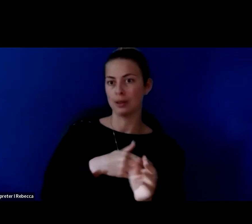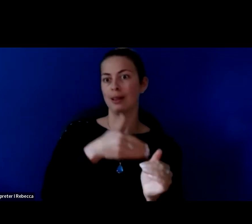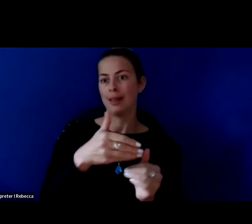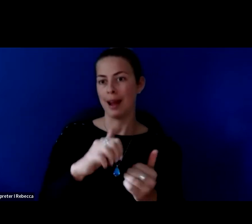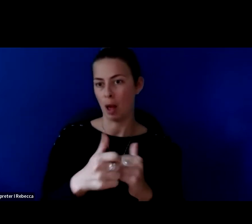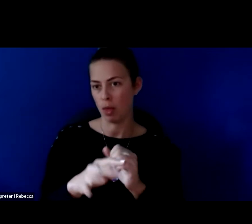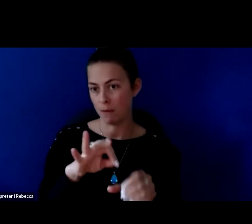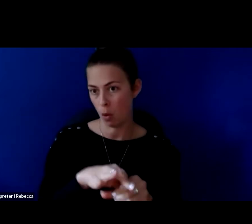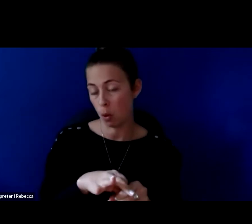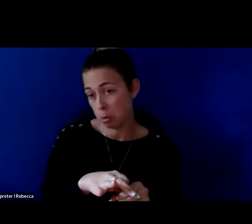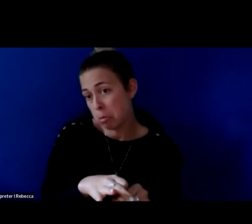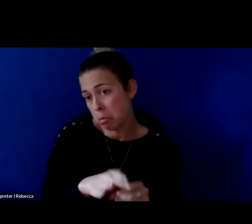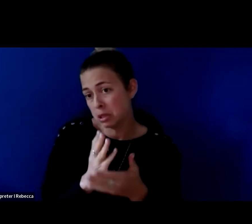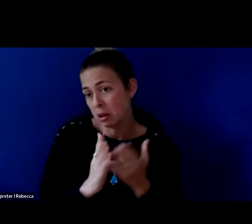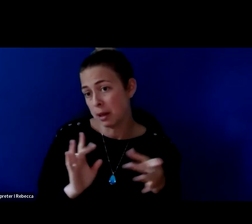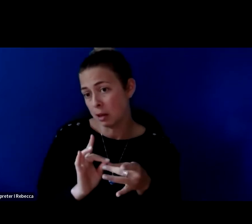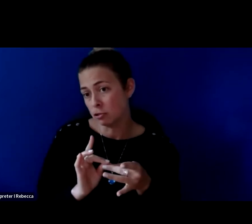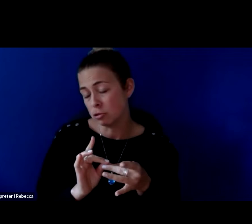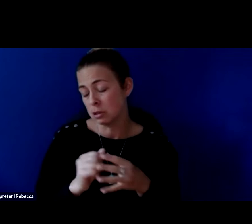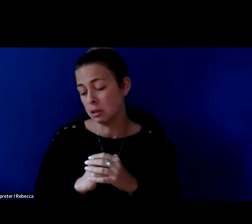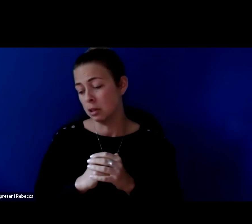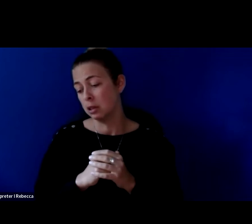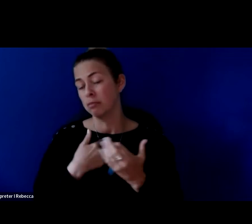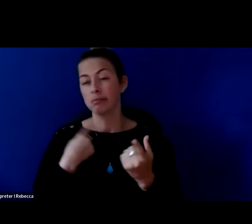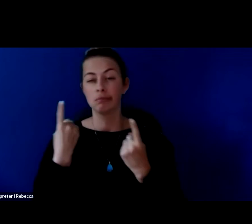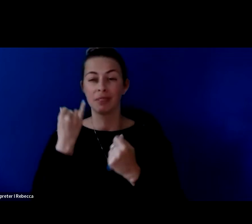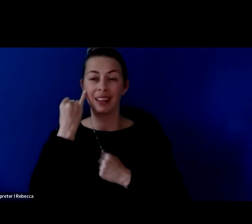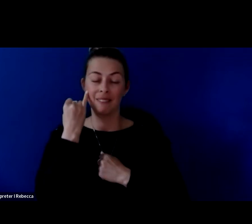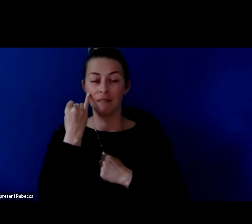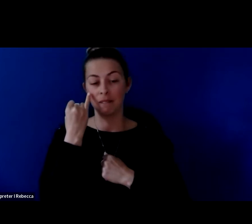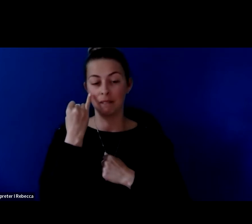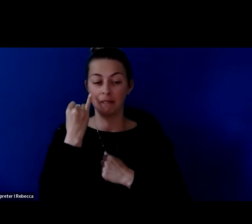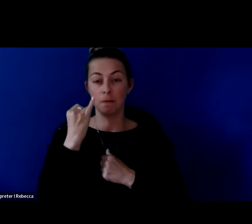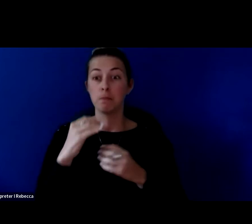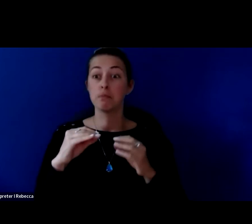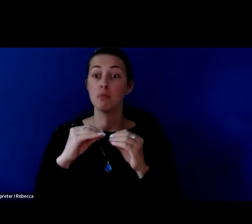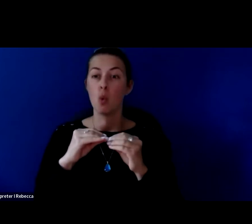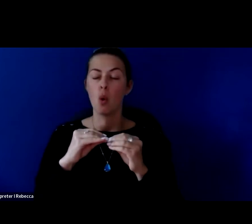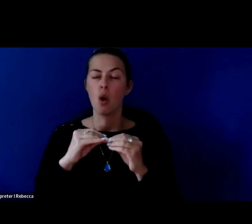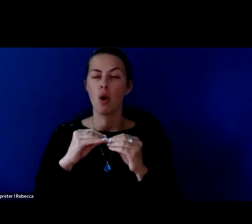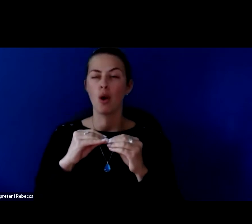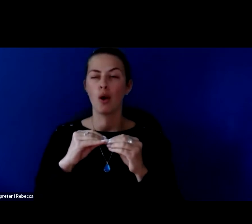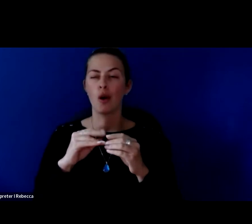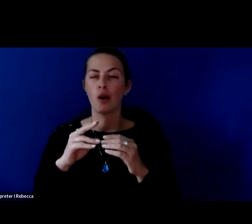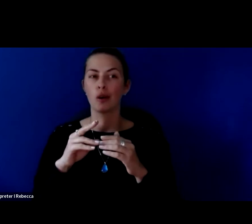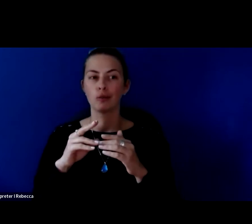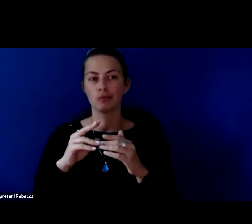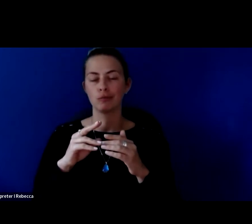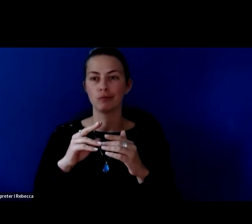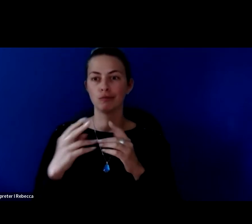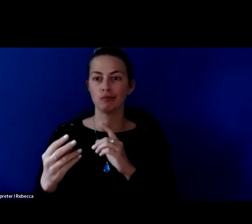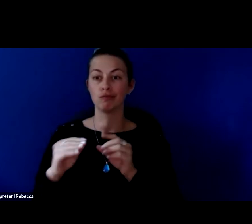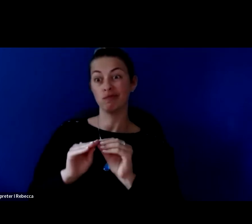I wonder if maybe giving people more insight into what that connection is and what that connection is not